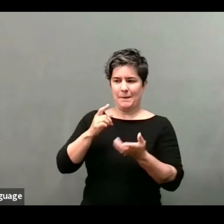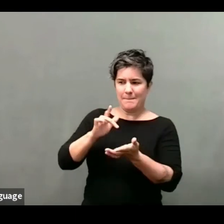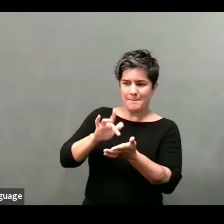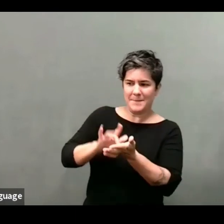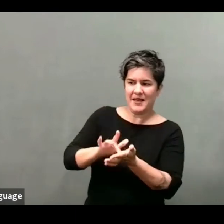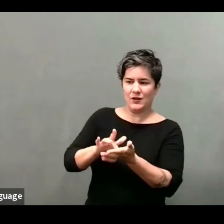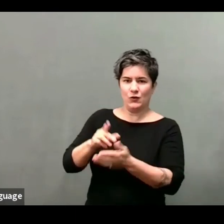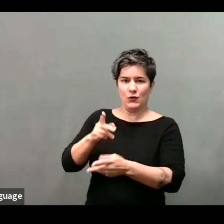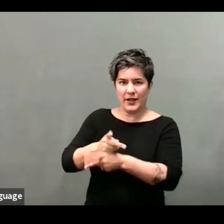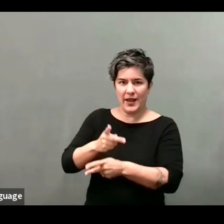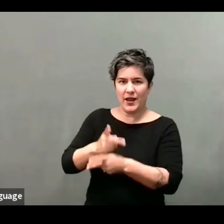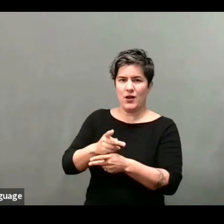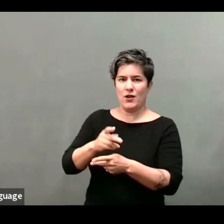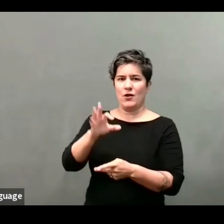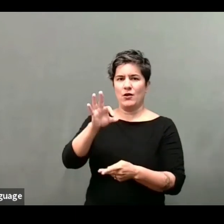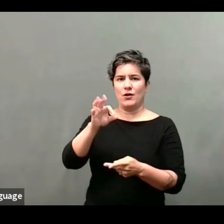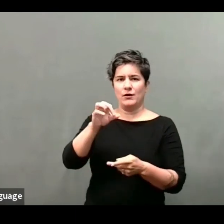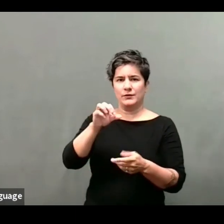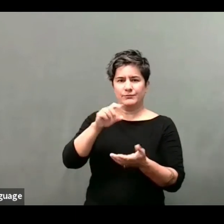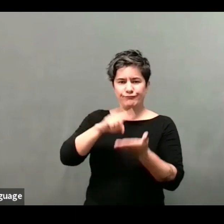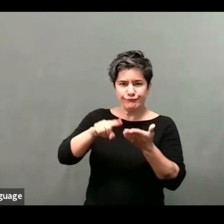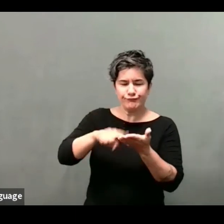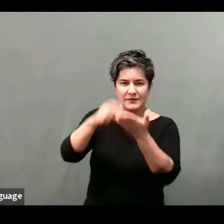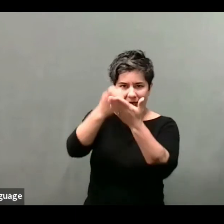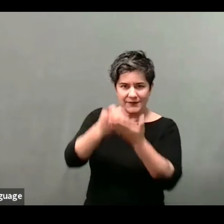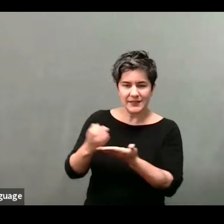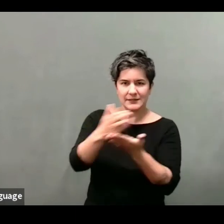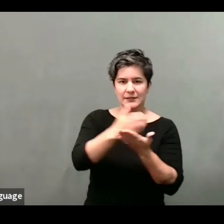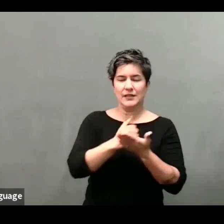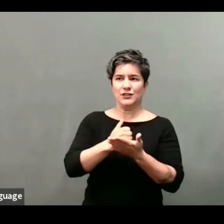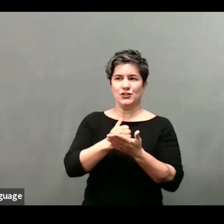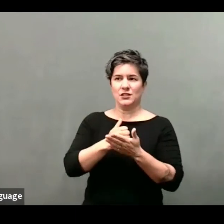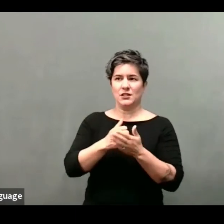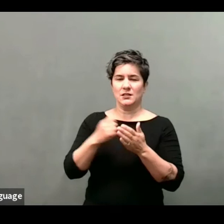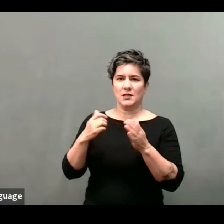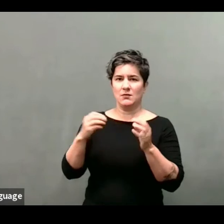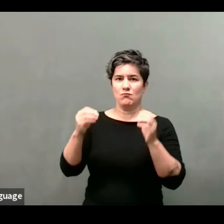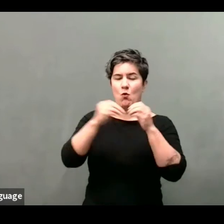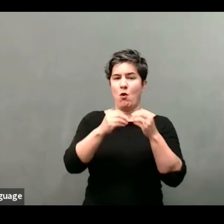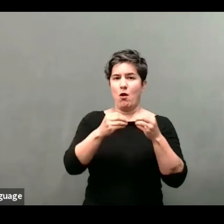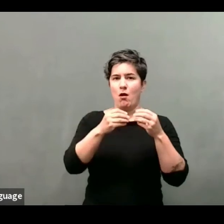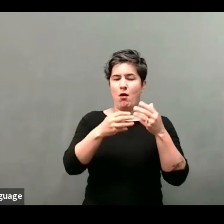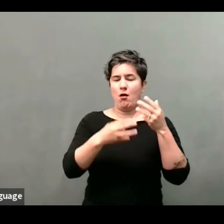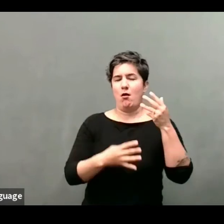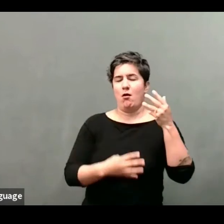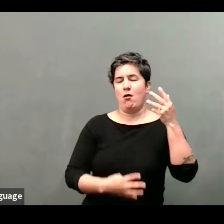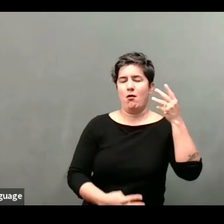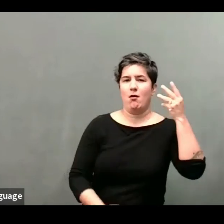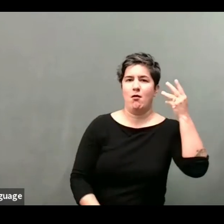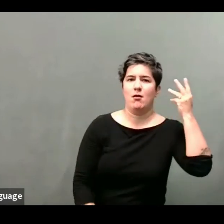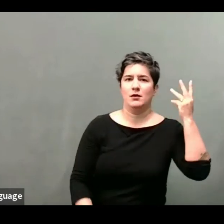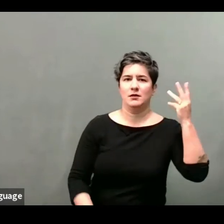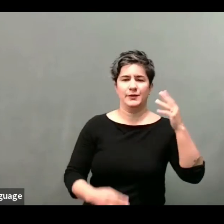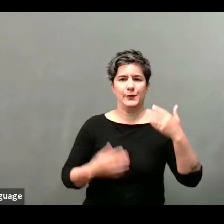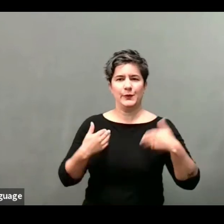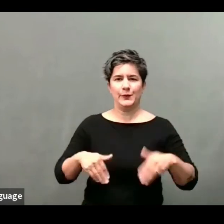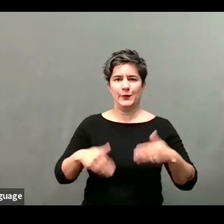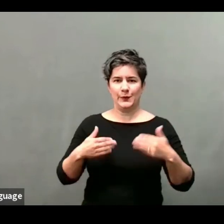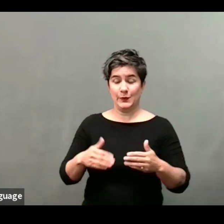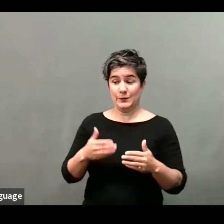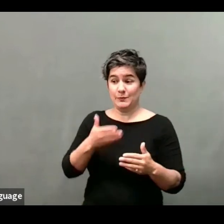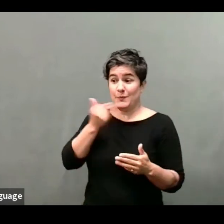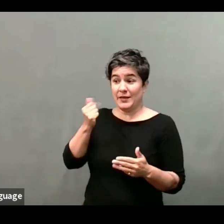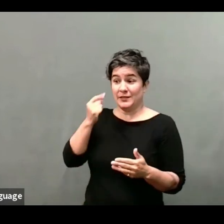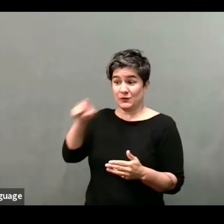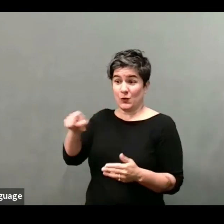medical care, for forensic evidence collection. It is distracting, and it's distracting in a way that maximizes the care for the